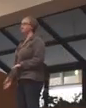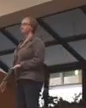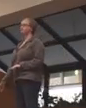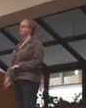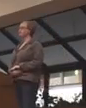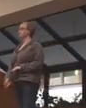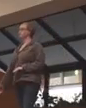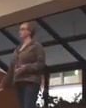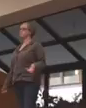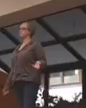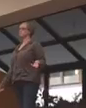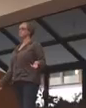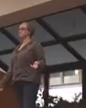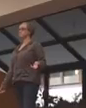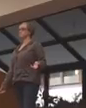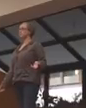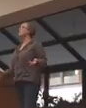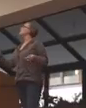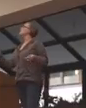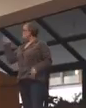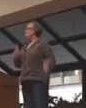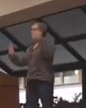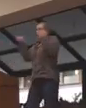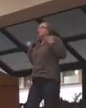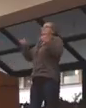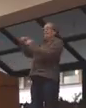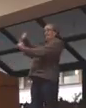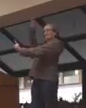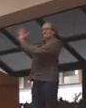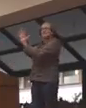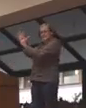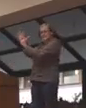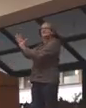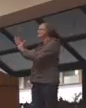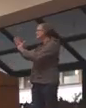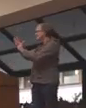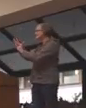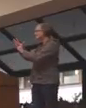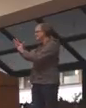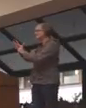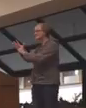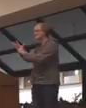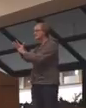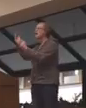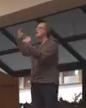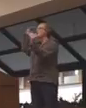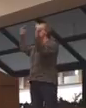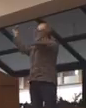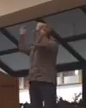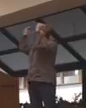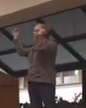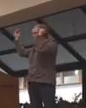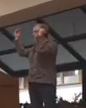everything started getting pushed under the rug, and it seemed like it was covered. And people are still seriously affected